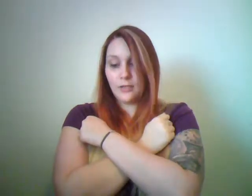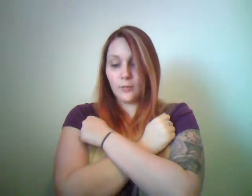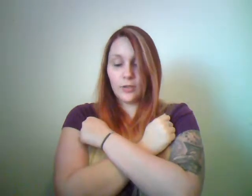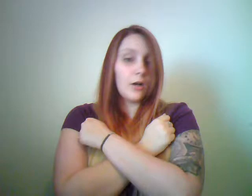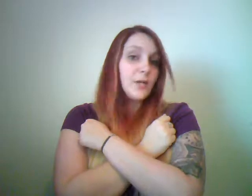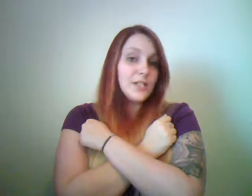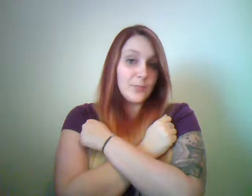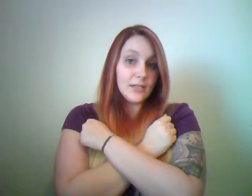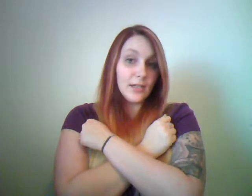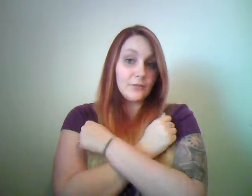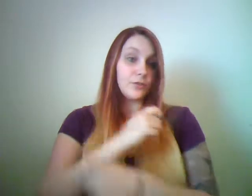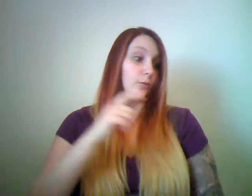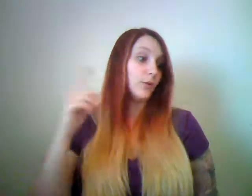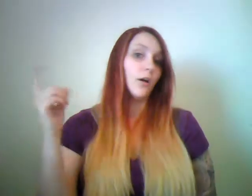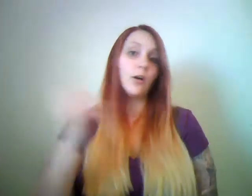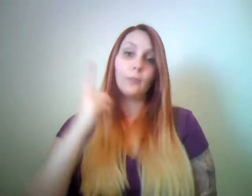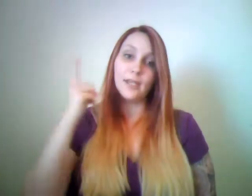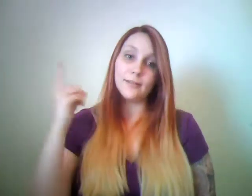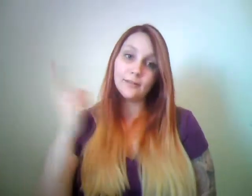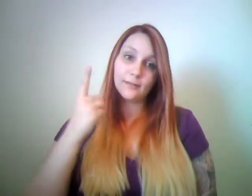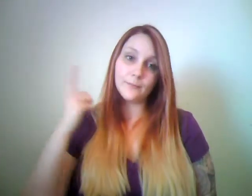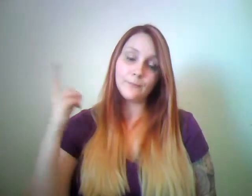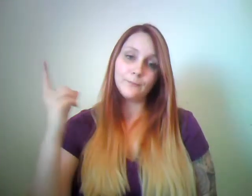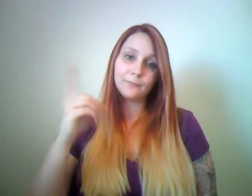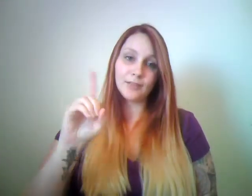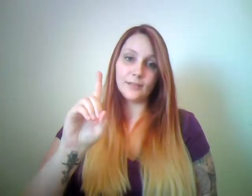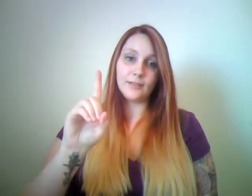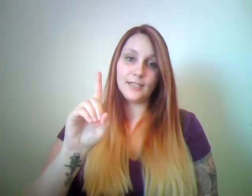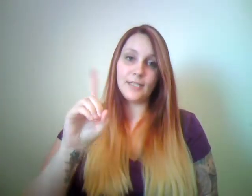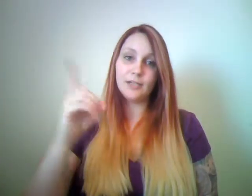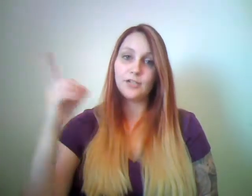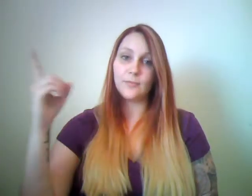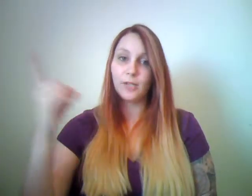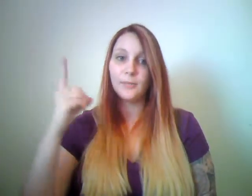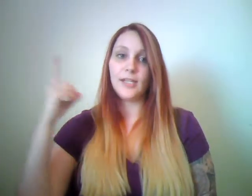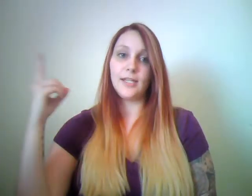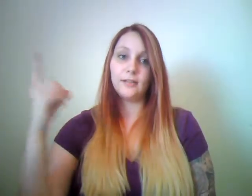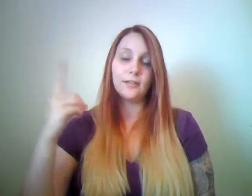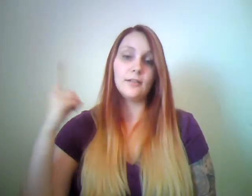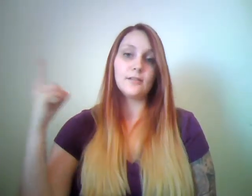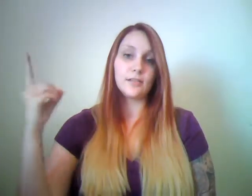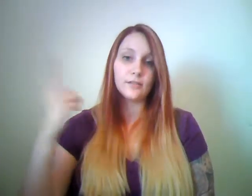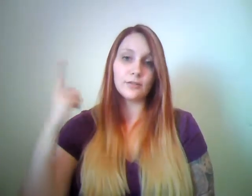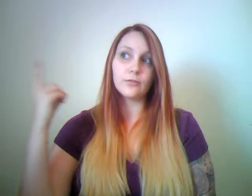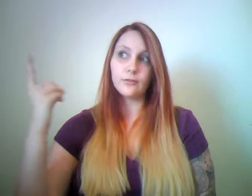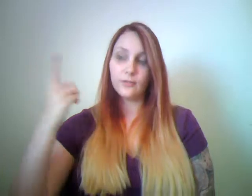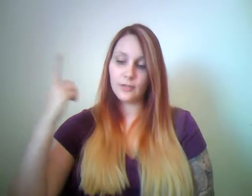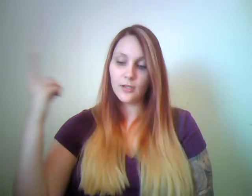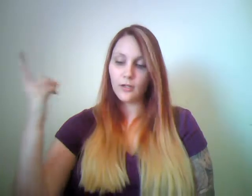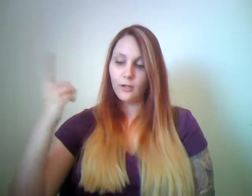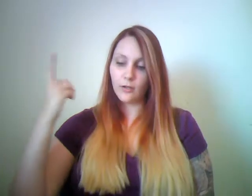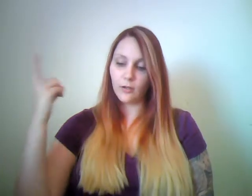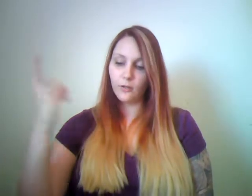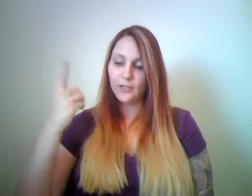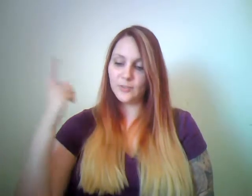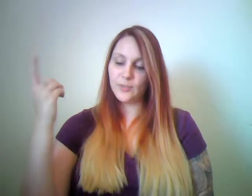will always be enough. So always, D hand-shaped dominant hand in circles. Always be